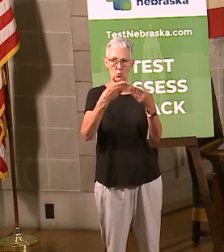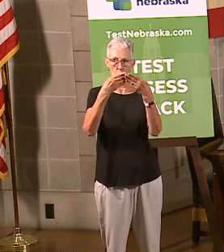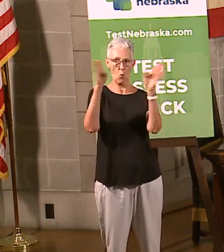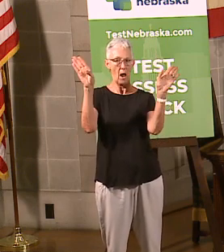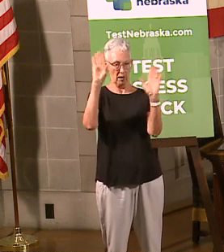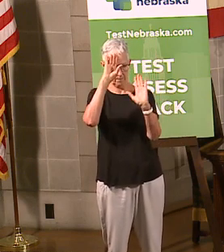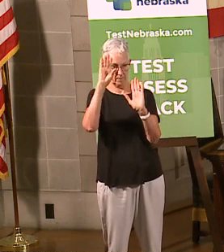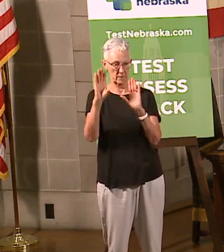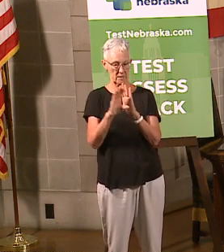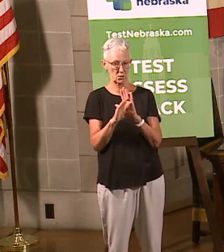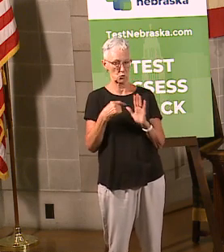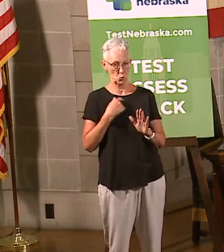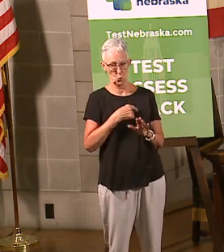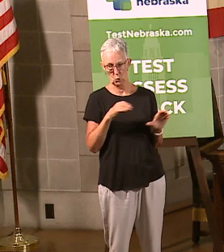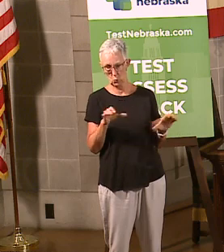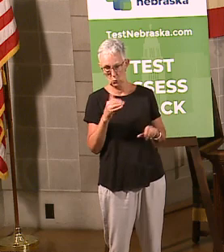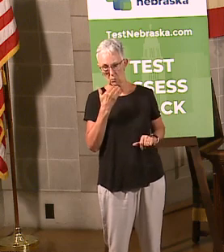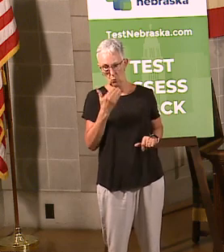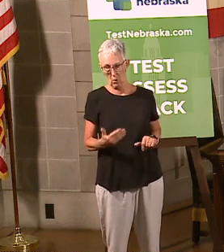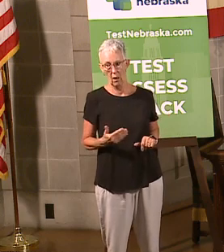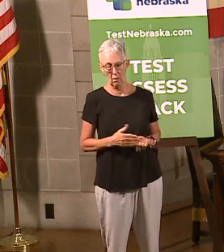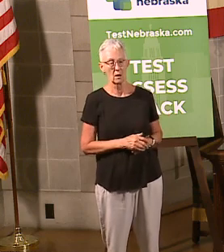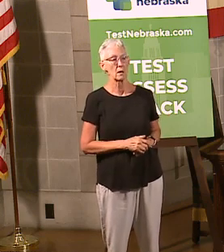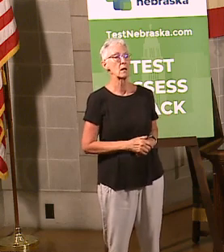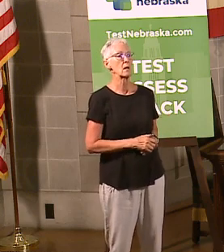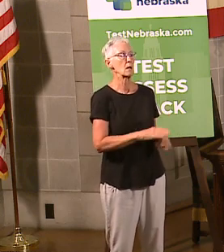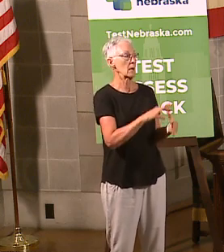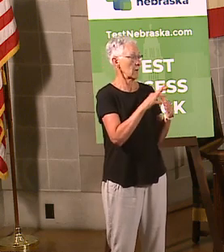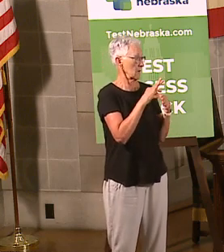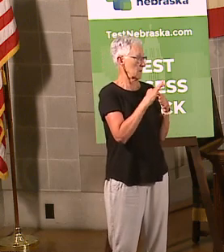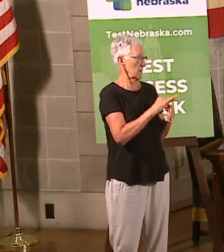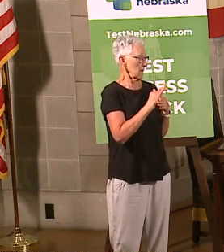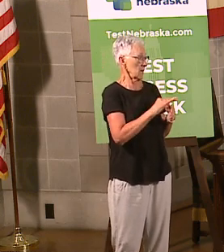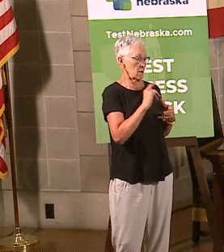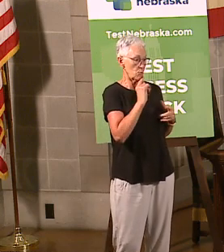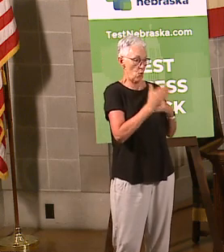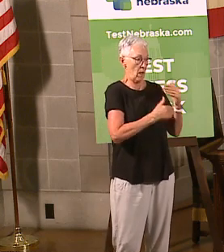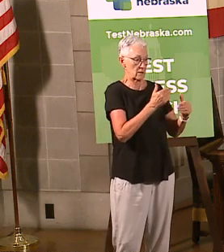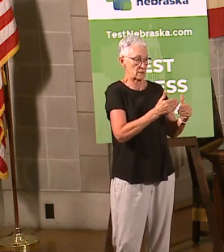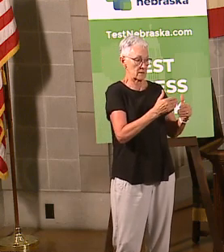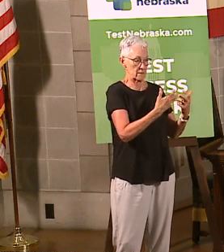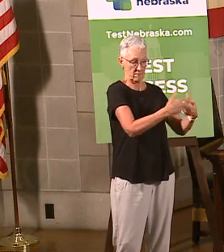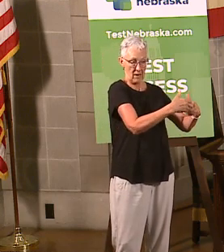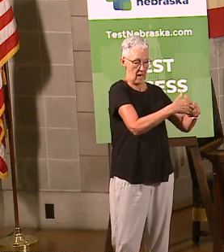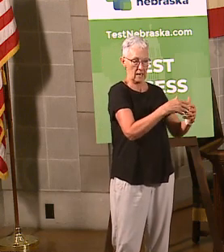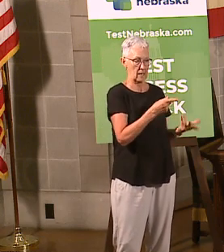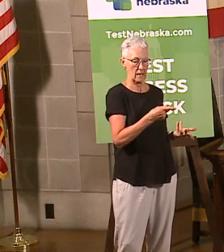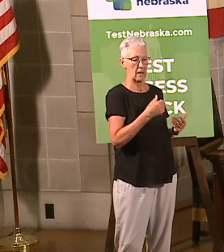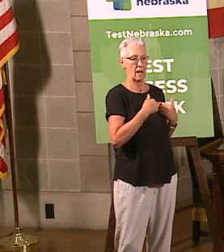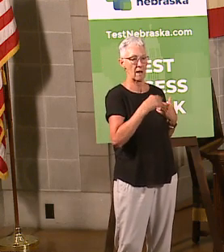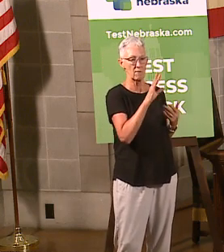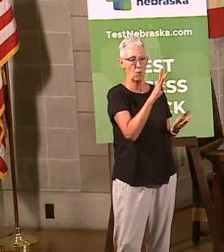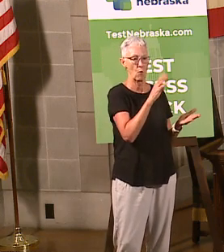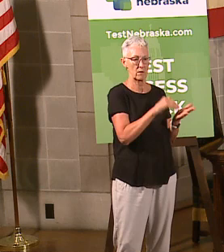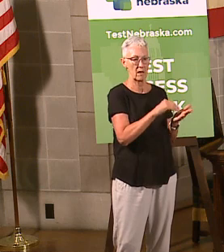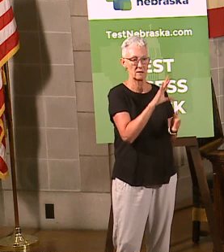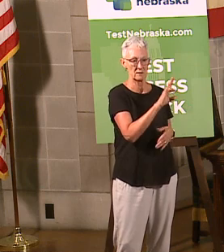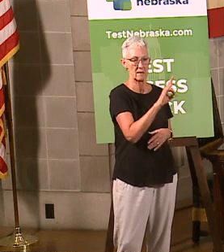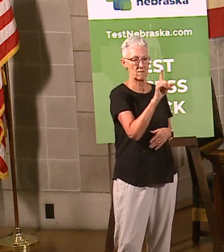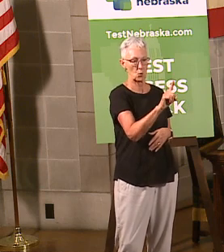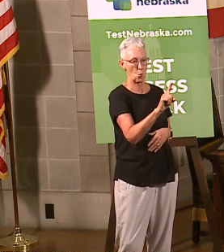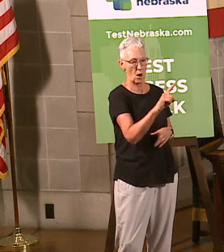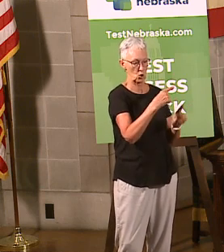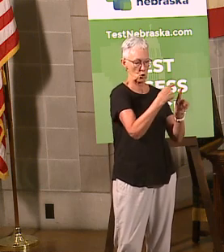plants haven't really changed a whole lot since we reported it last week. We have 4,071 confirmed cases